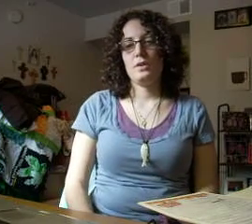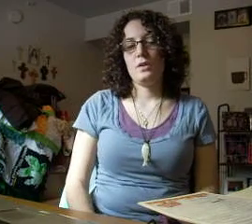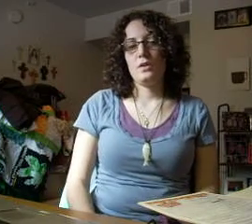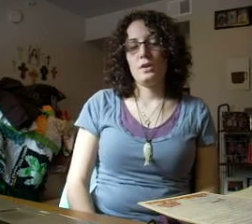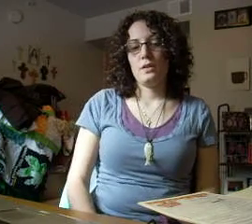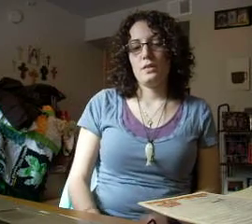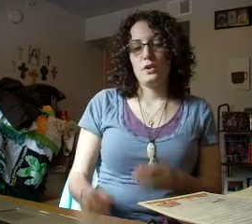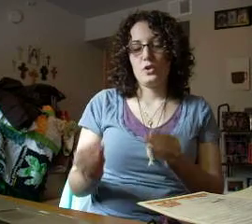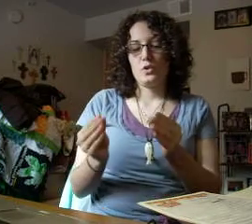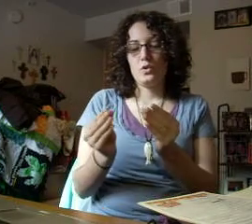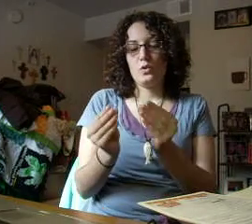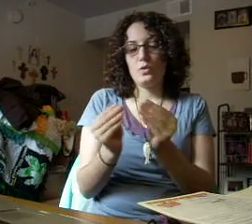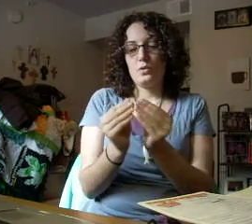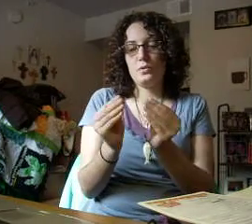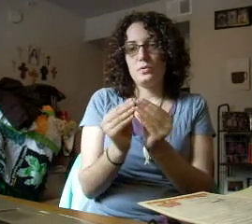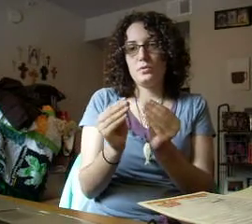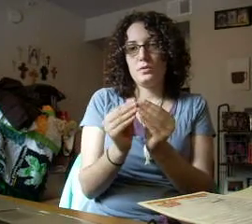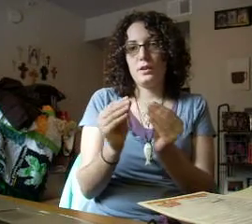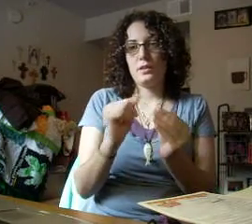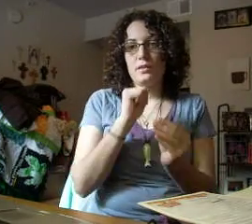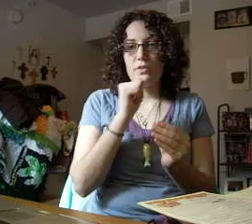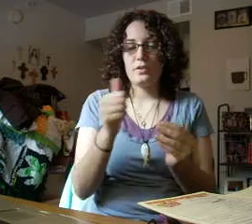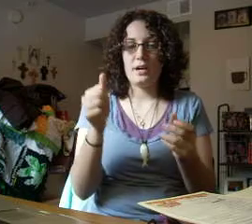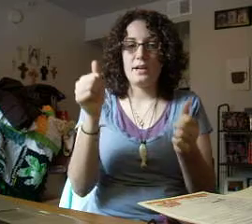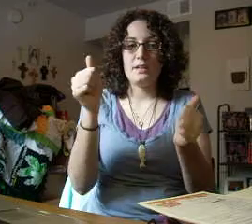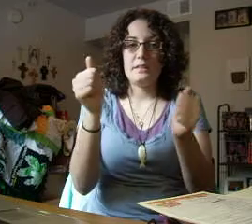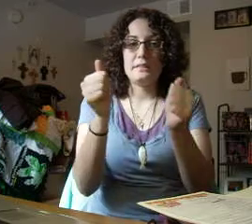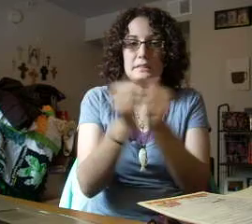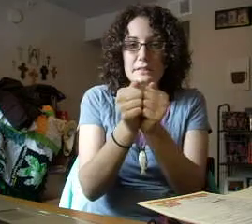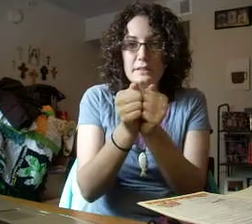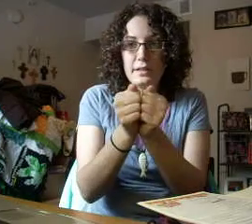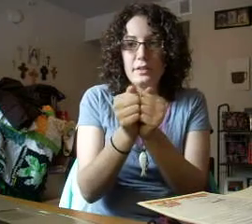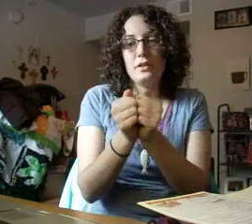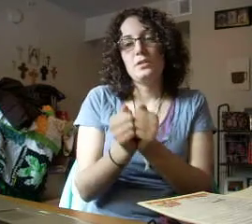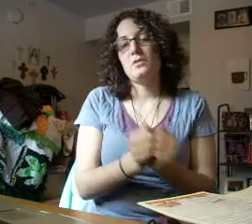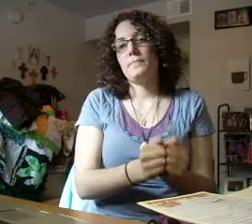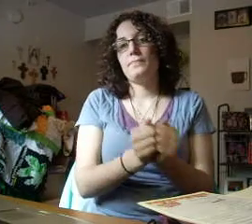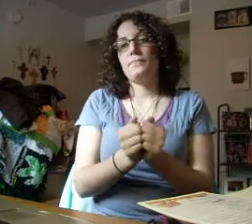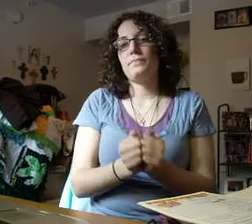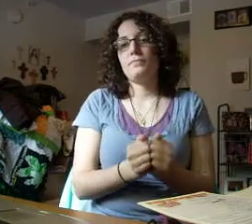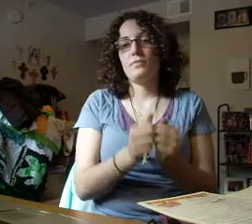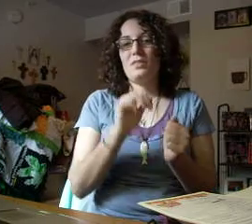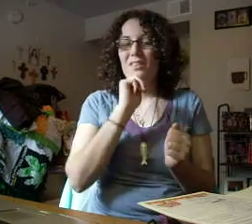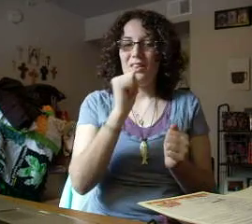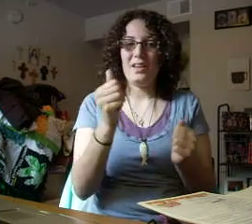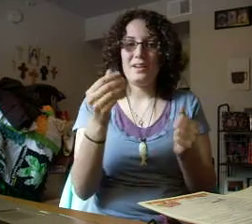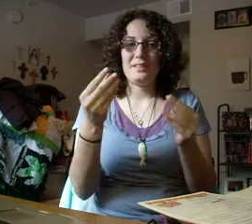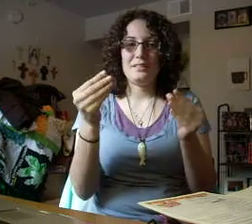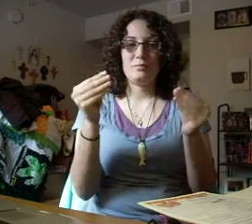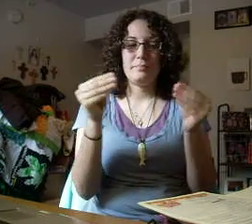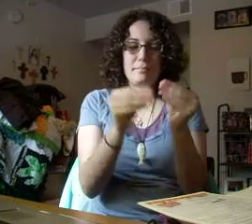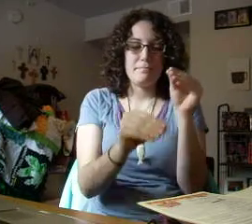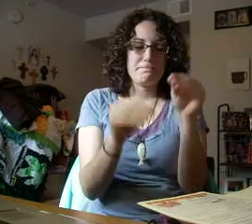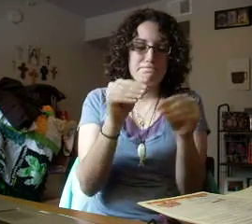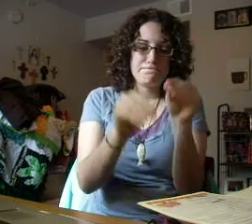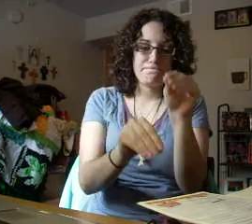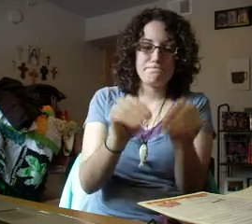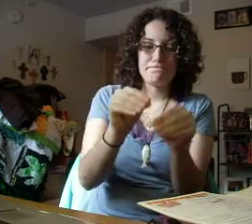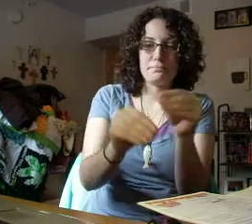not held rigidly in place, and they're not as tightly packed as the particles of solid. Liquid particles aren't